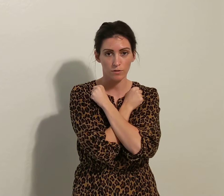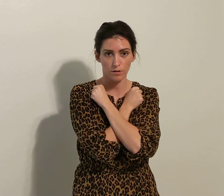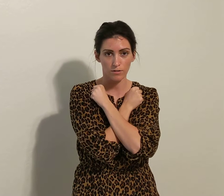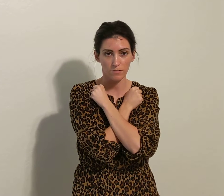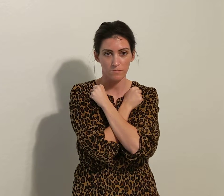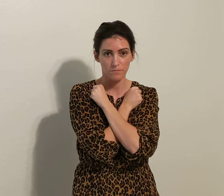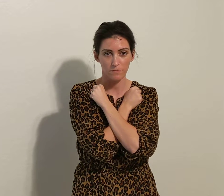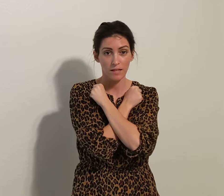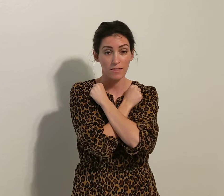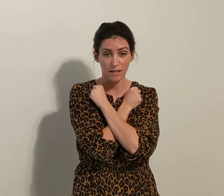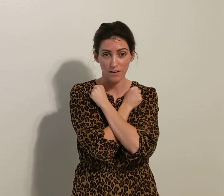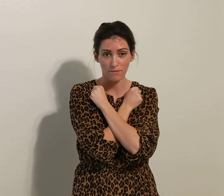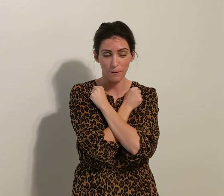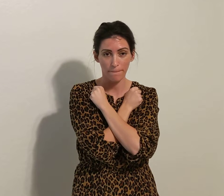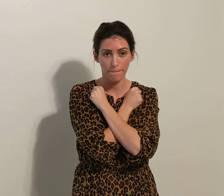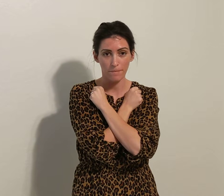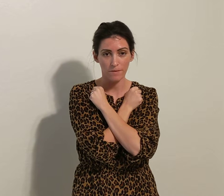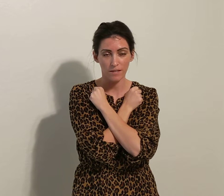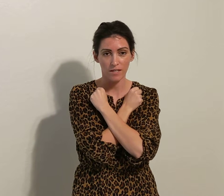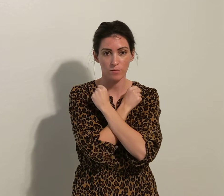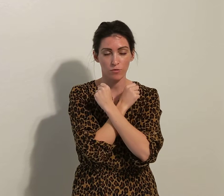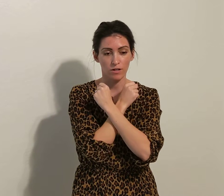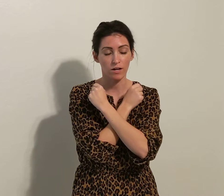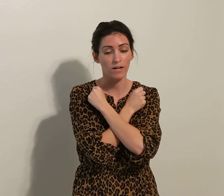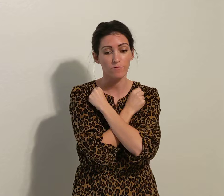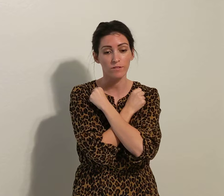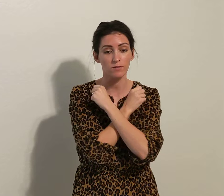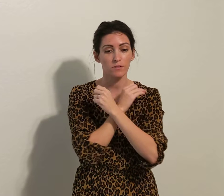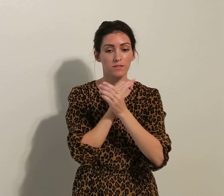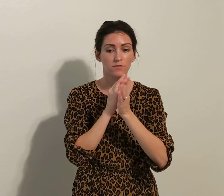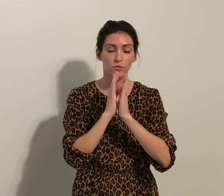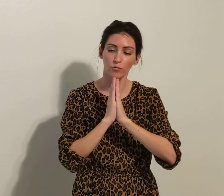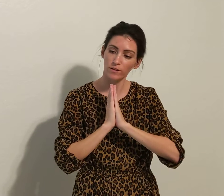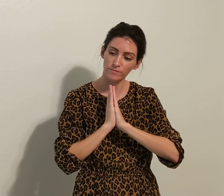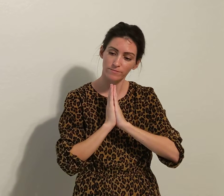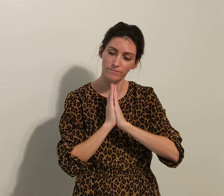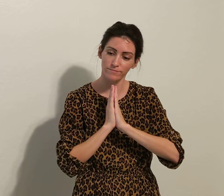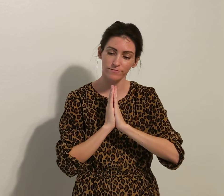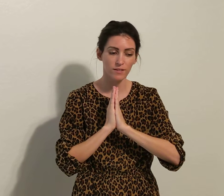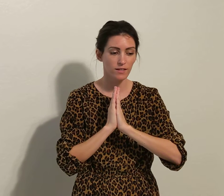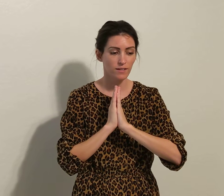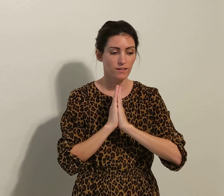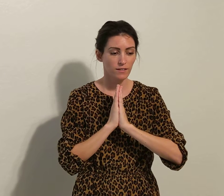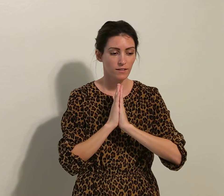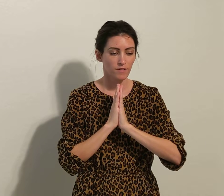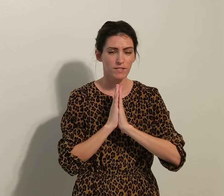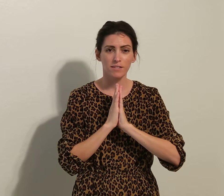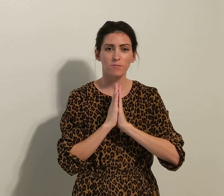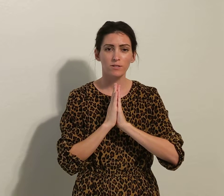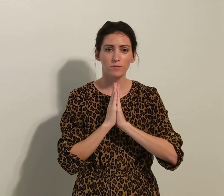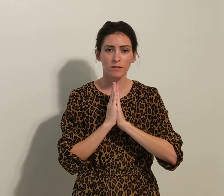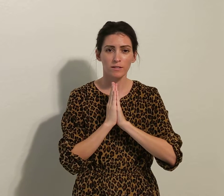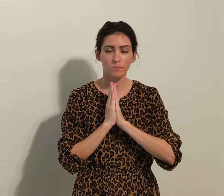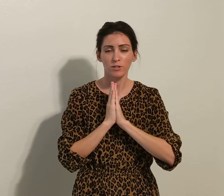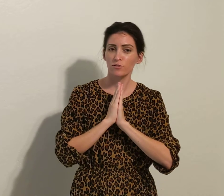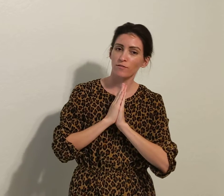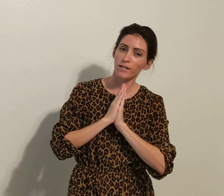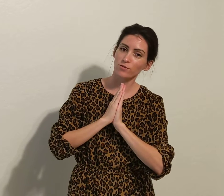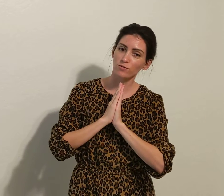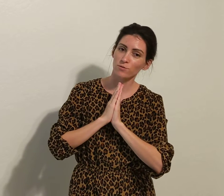heart. Love and a prayer. I've been doing this for prayer. I've just seen one too many pictures of angels doing